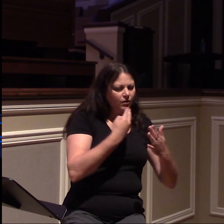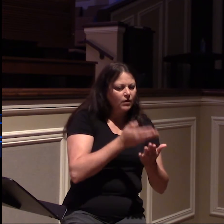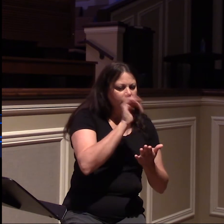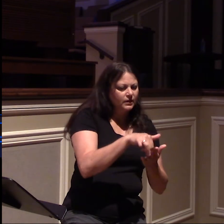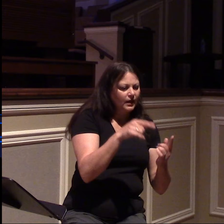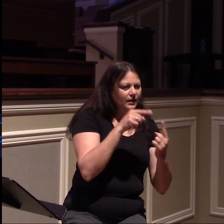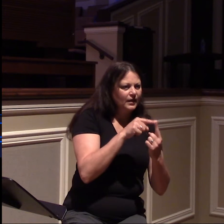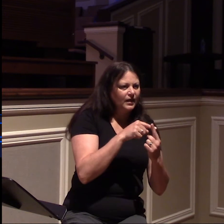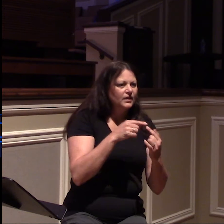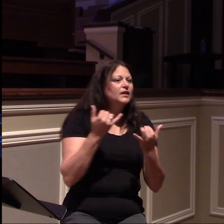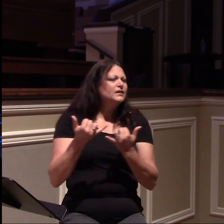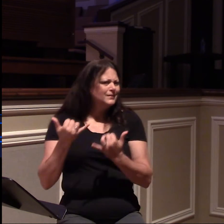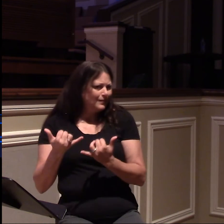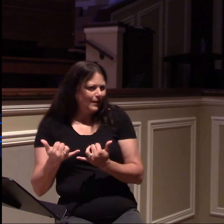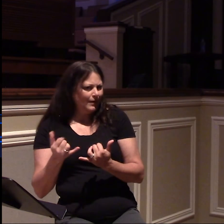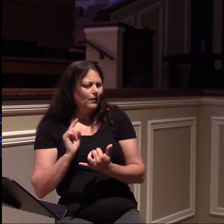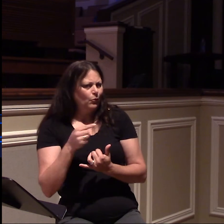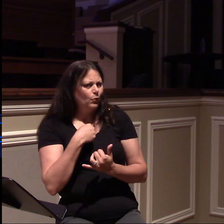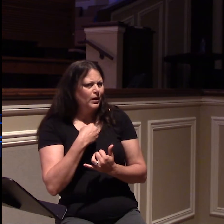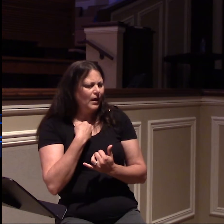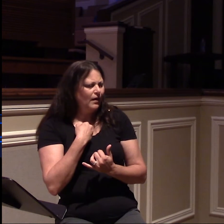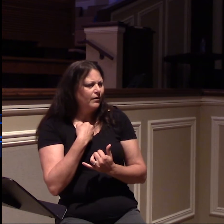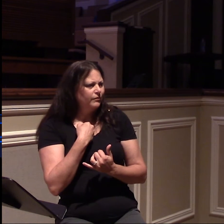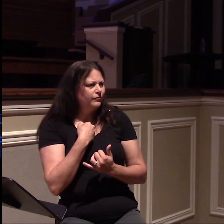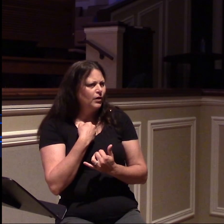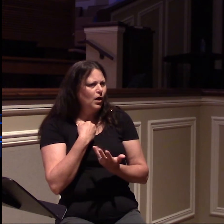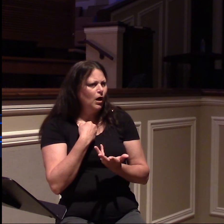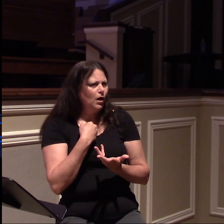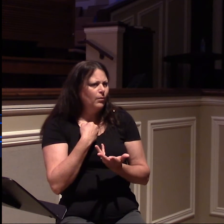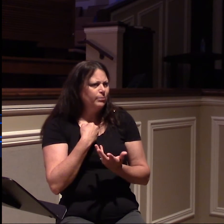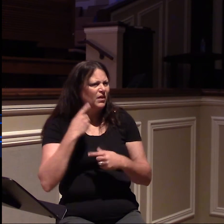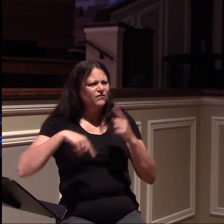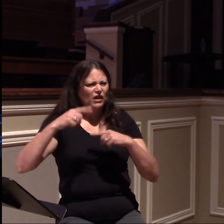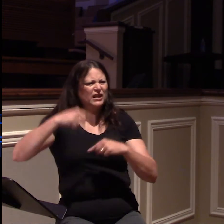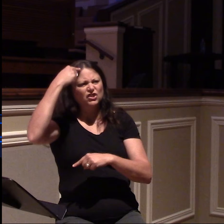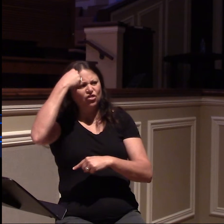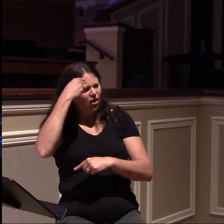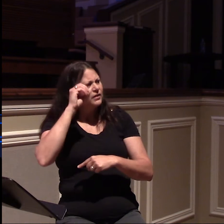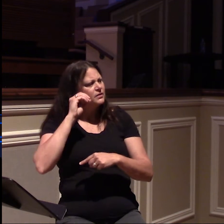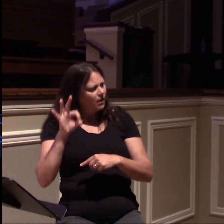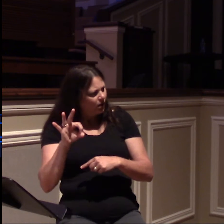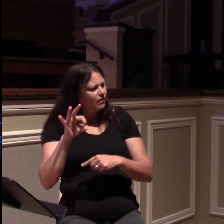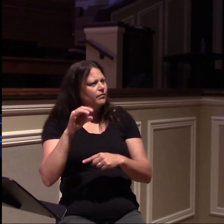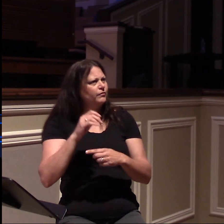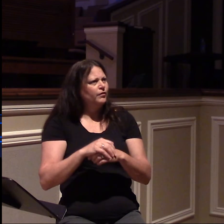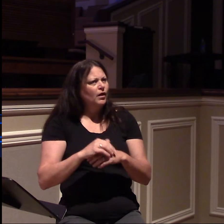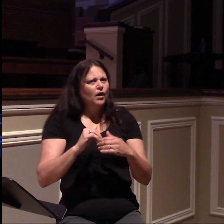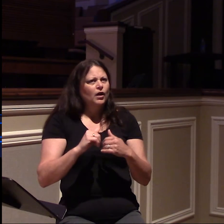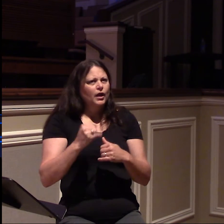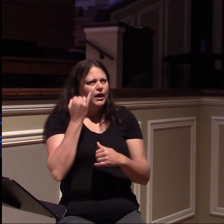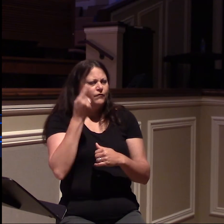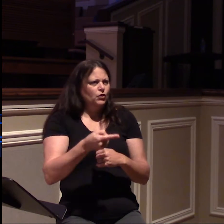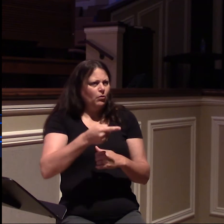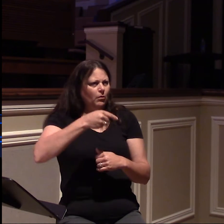females. Have you heard that? Someone's a biological male. So here's what I want you to understand what the Bible teaches, because this is true. It doesn't just because the Bible